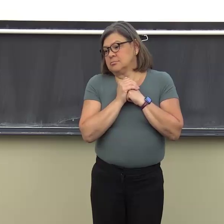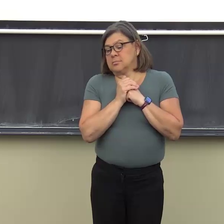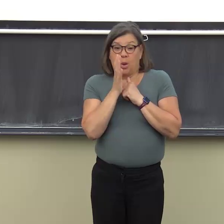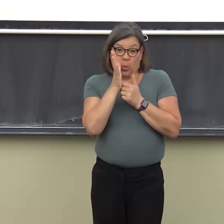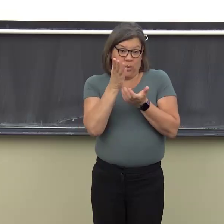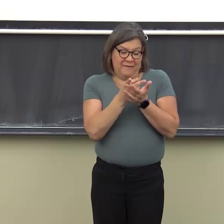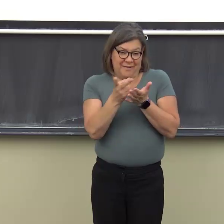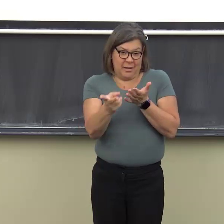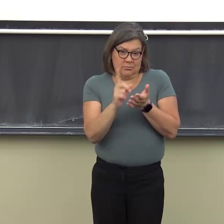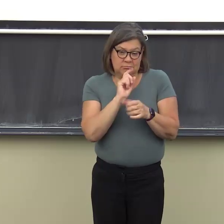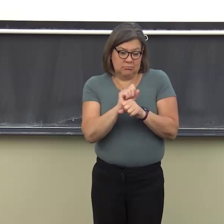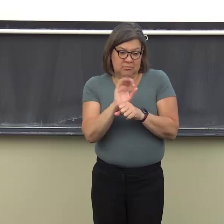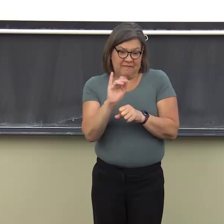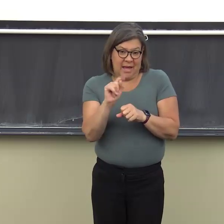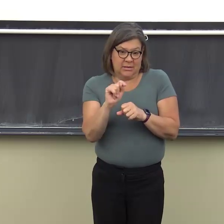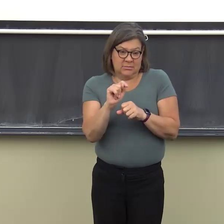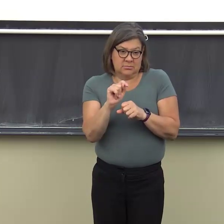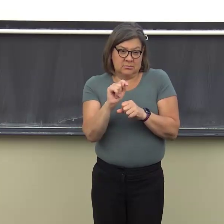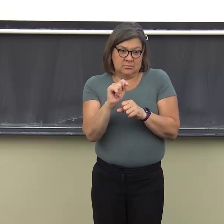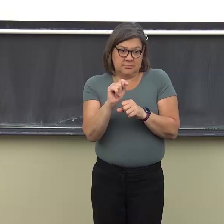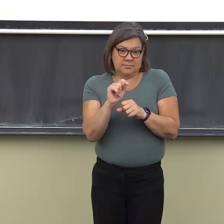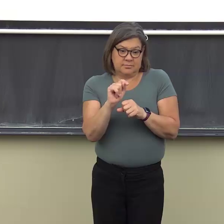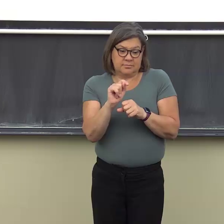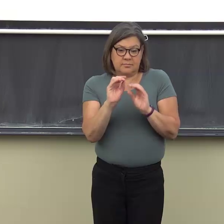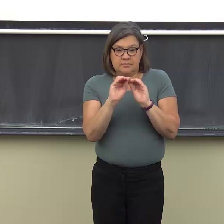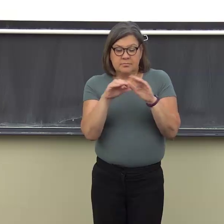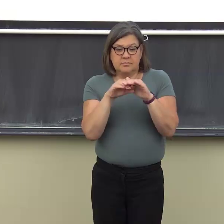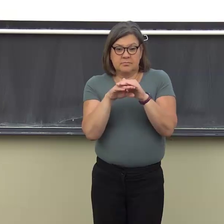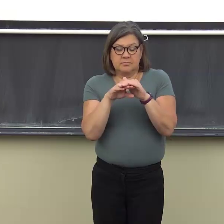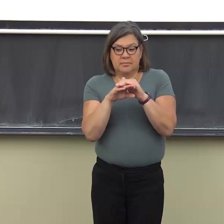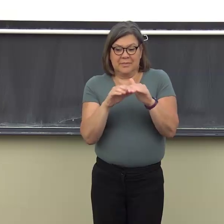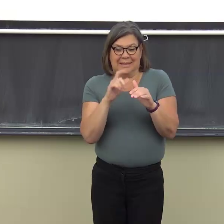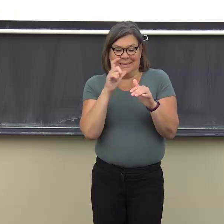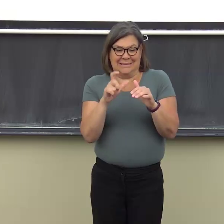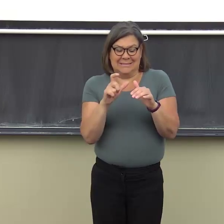It's the fact that it will fail. There's no accessibility isn't